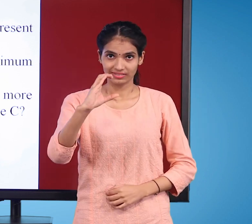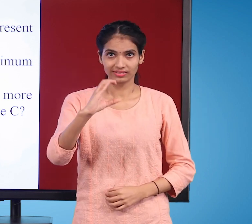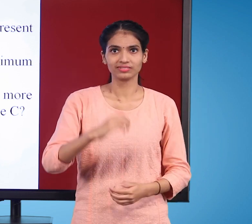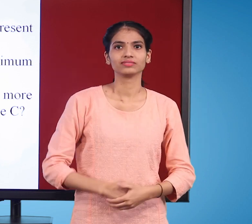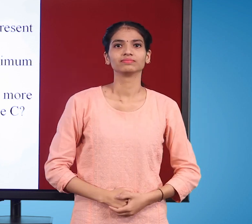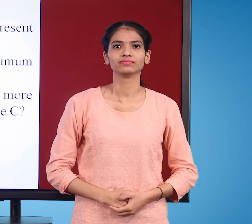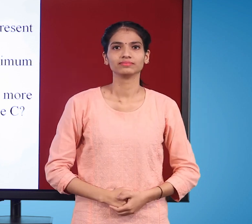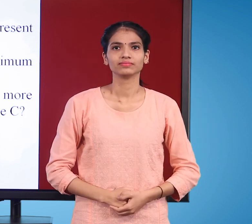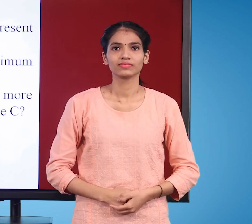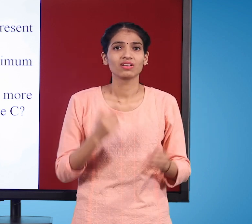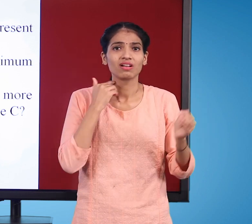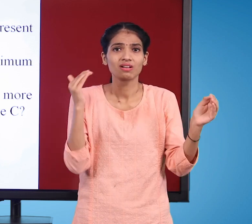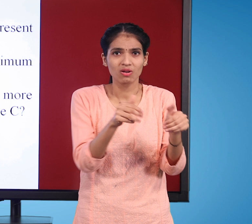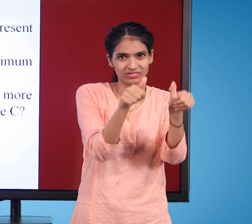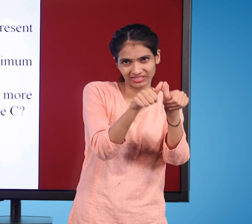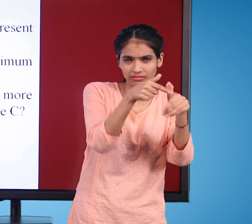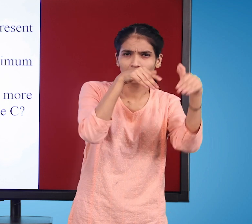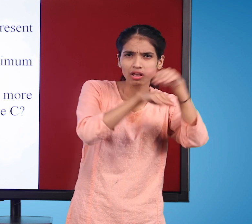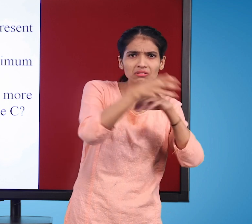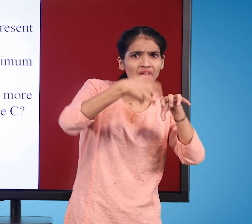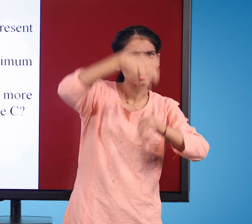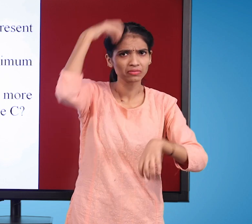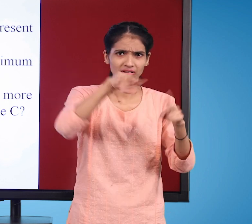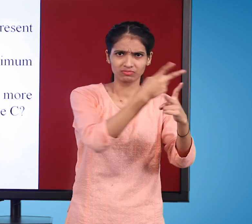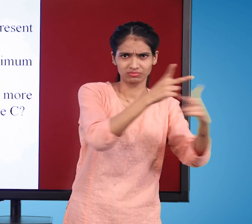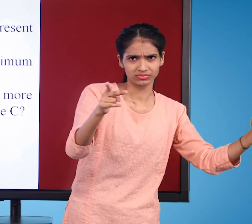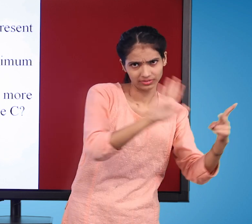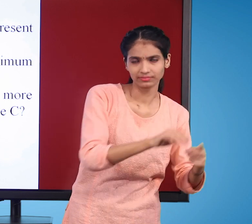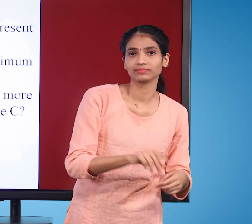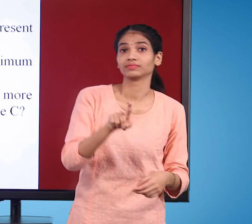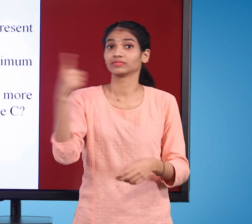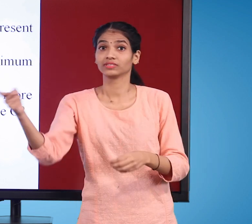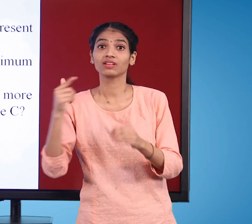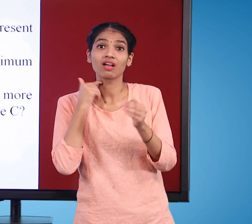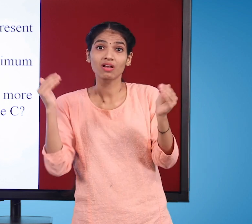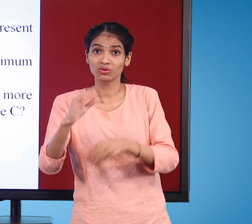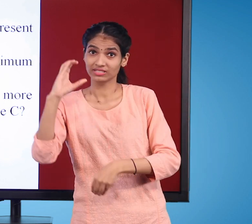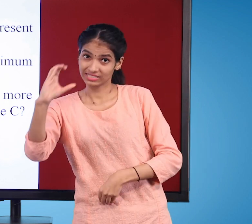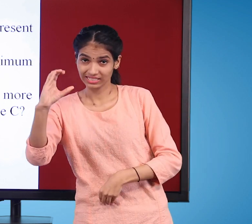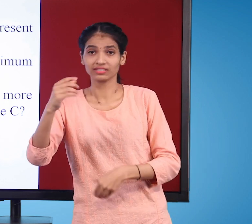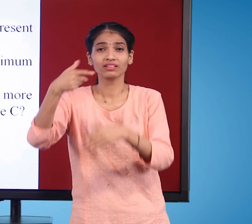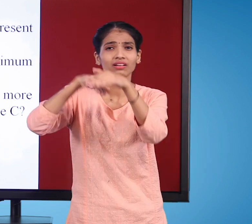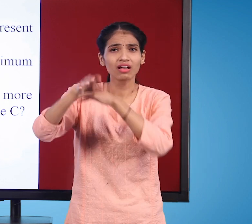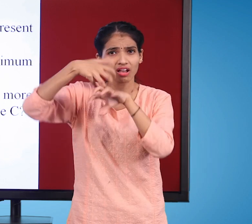C. Which village has more animals, village A or village C?